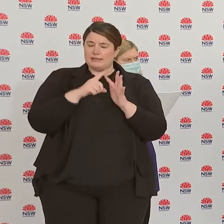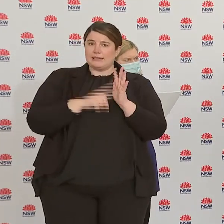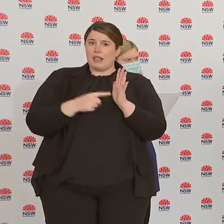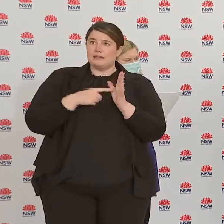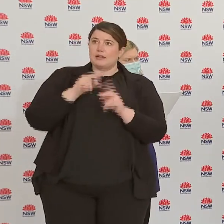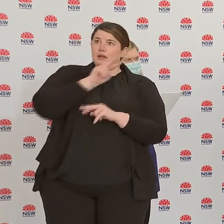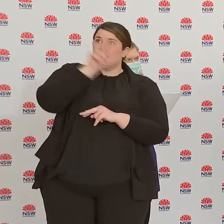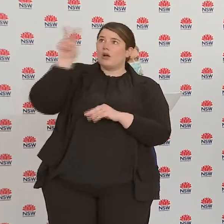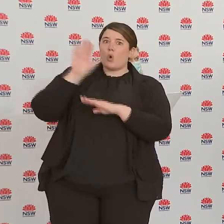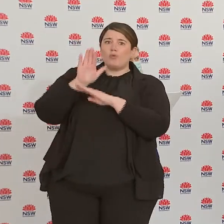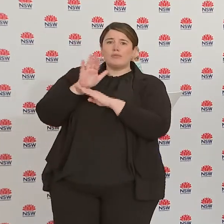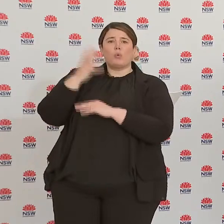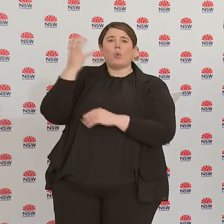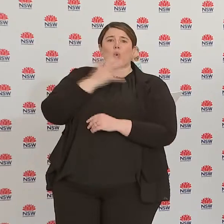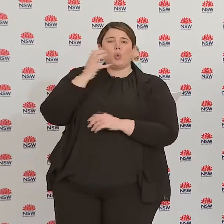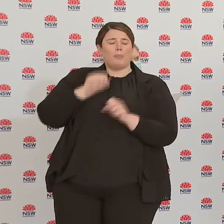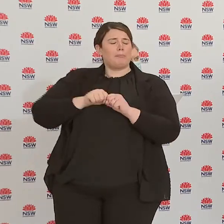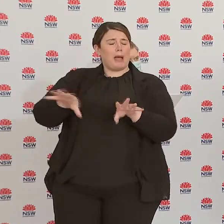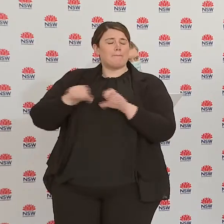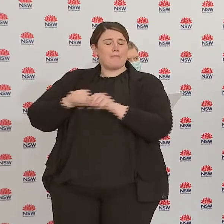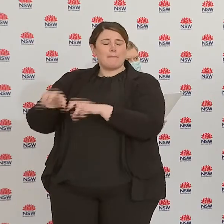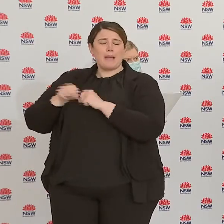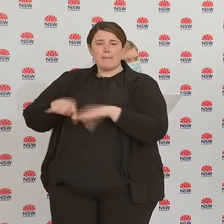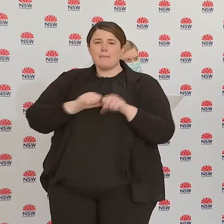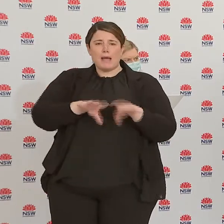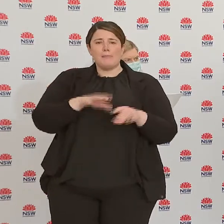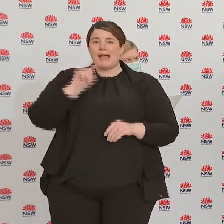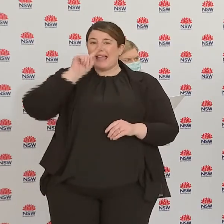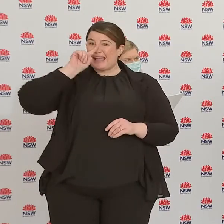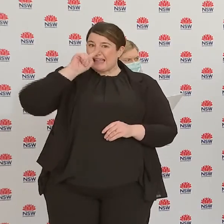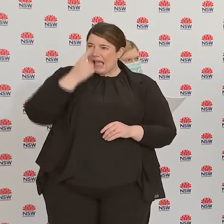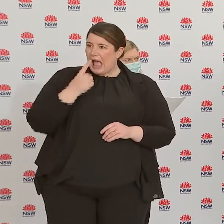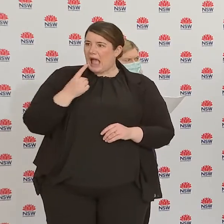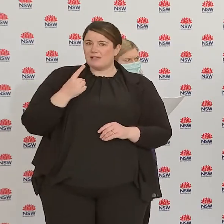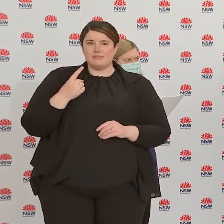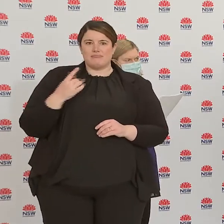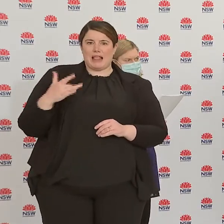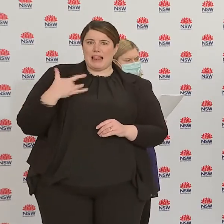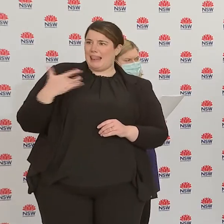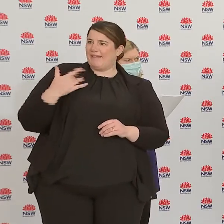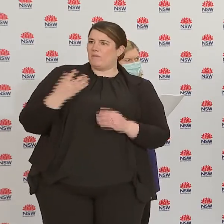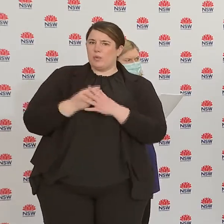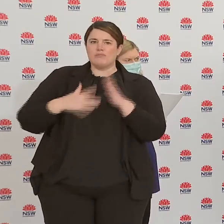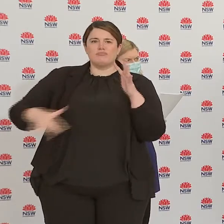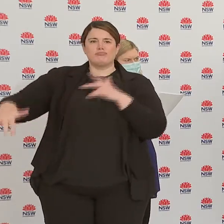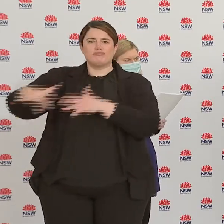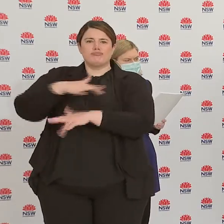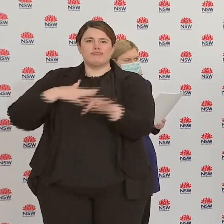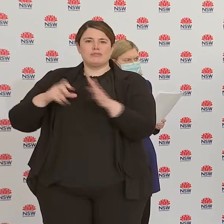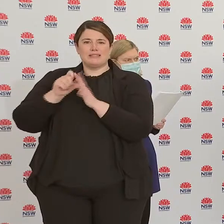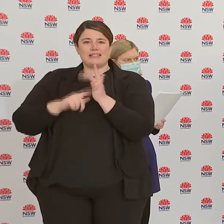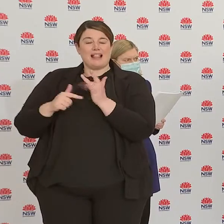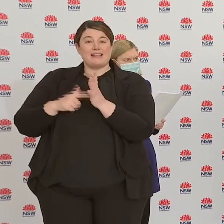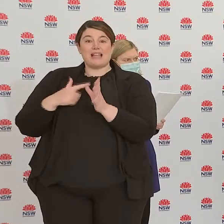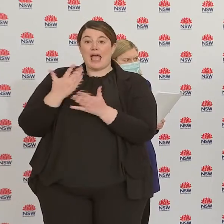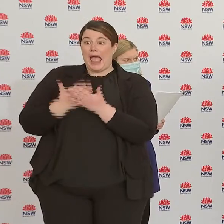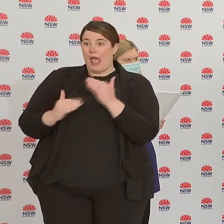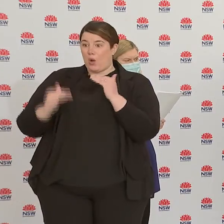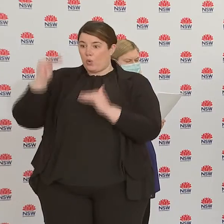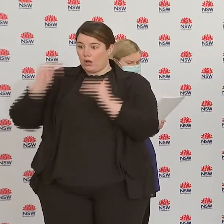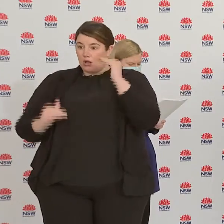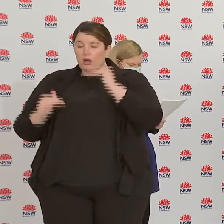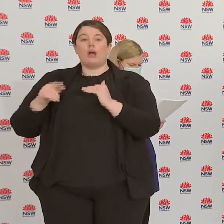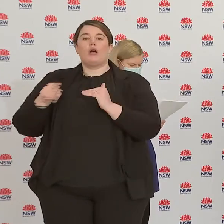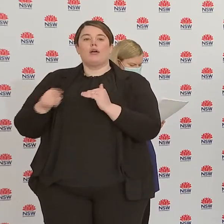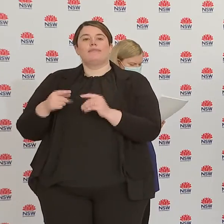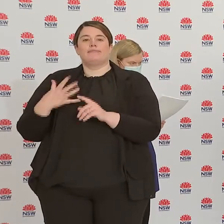overseas. We've seen that you can't live with Delta unless you have a healthy rate of vaccination in the community. I've been speaking about this